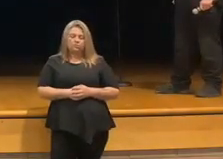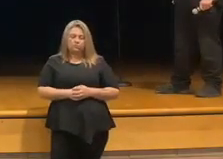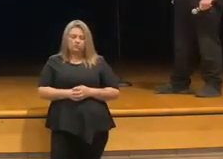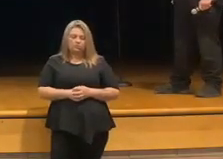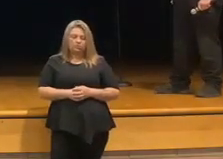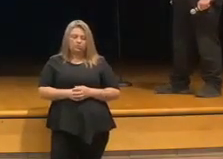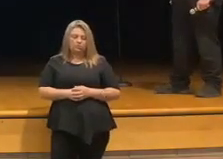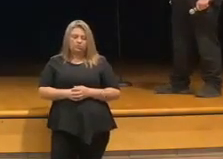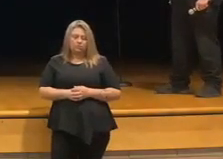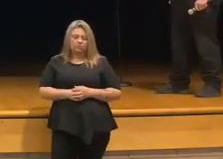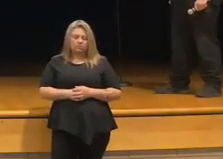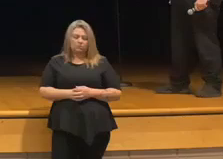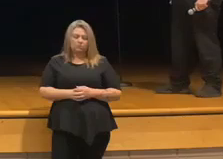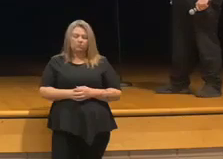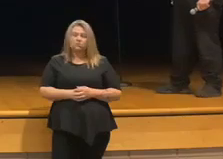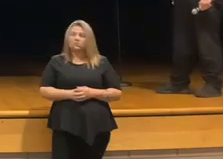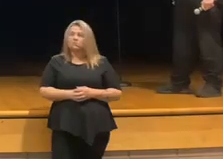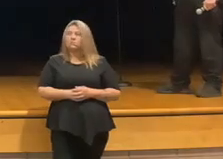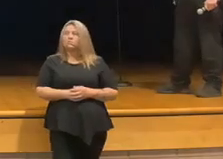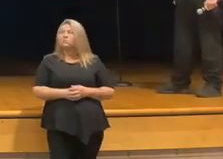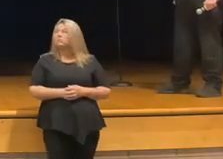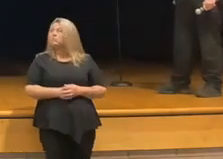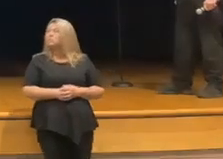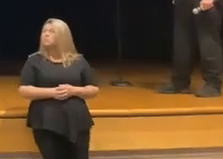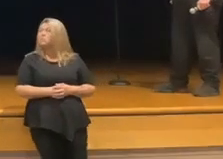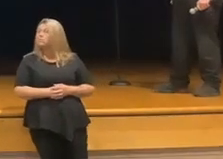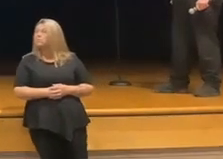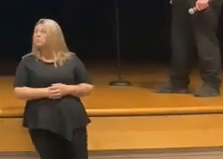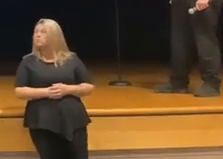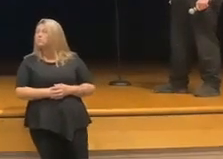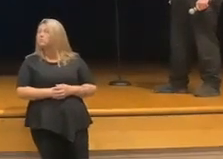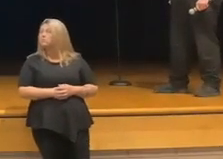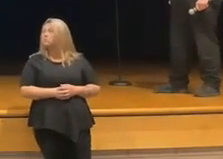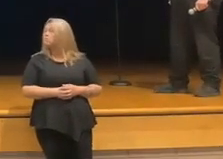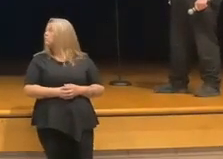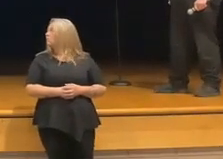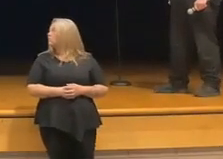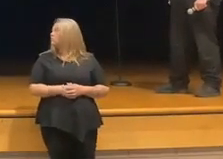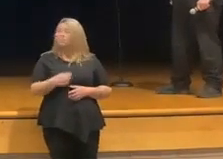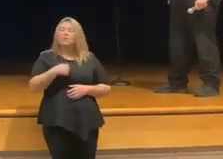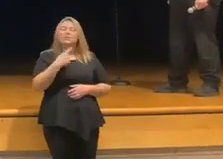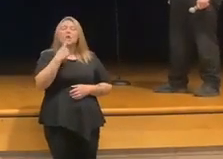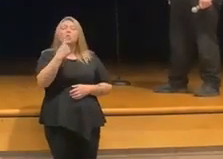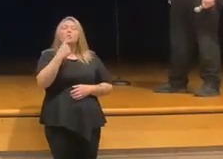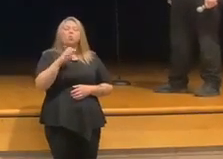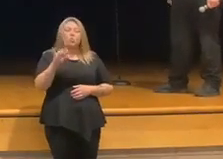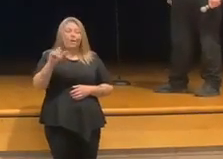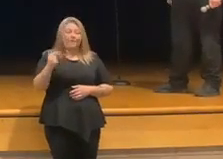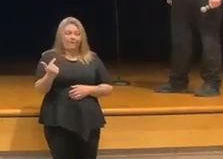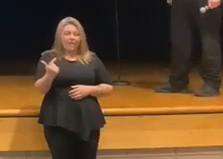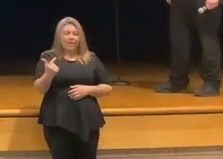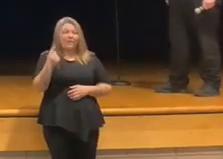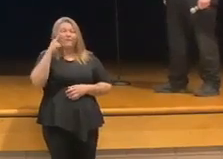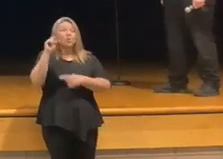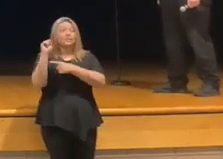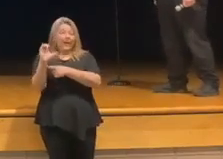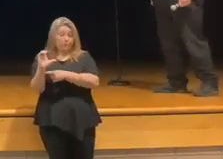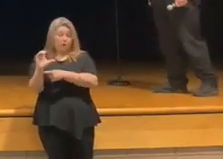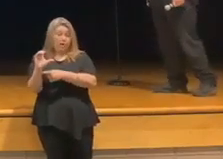I put Bunch those of up. filters. I'm going red flag. I'm gonna go with red flag for just Snapchat.